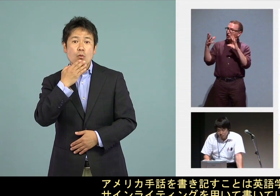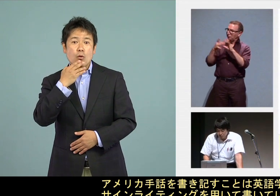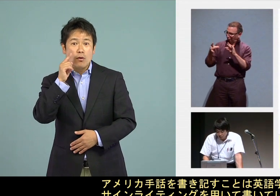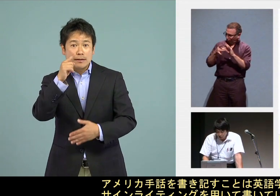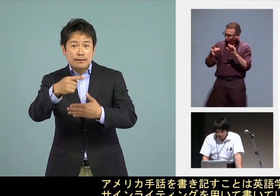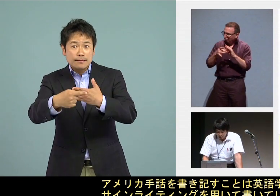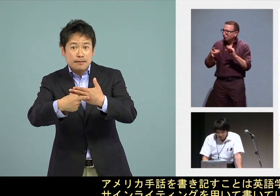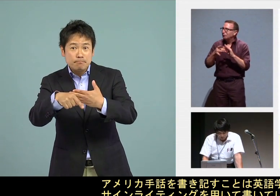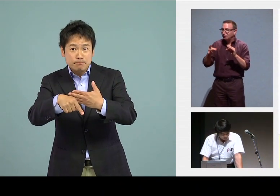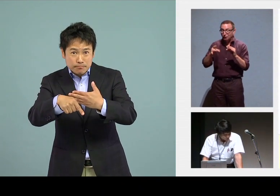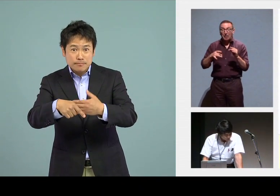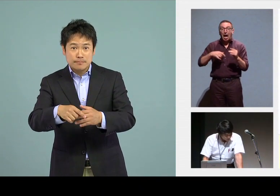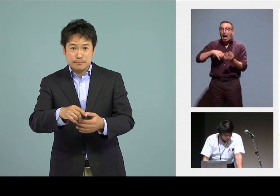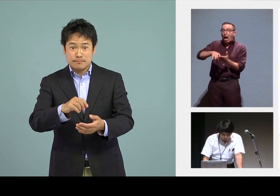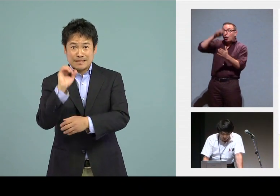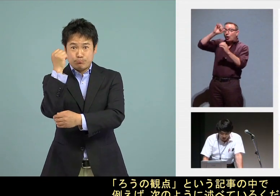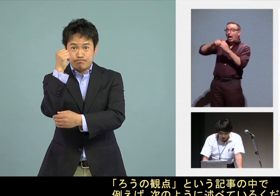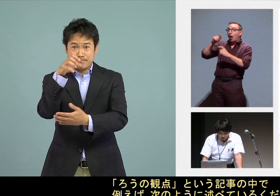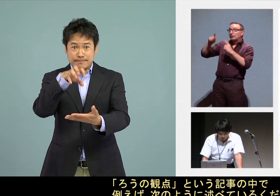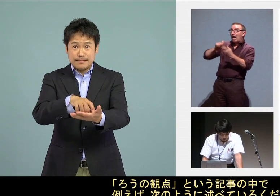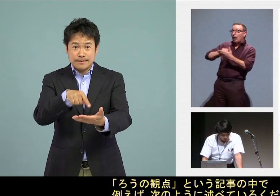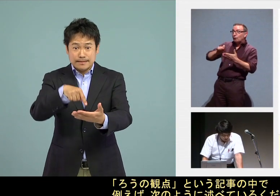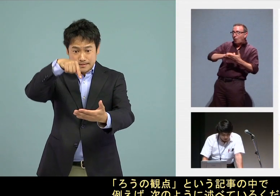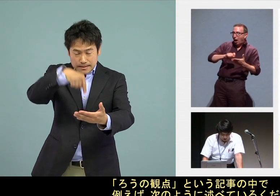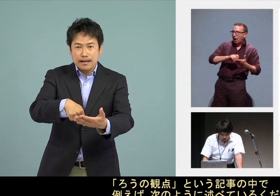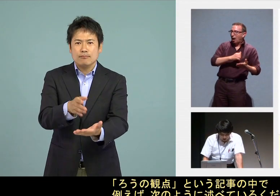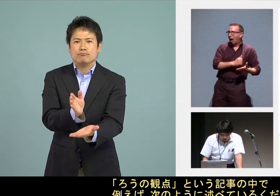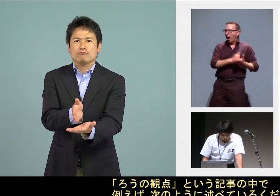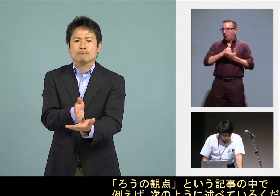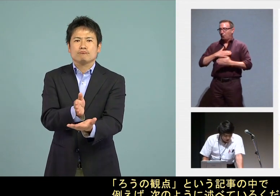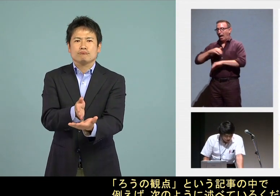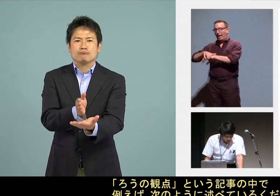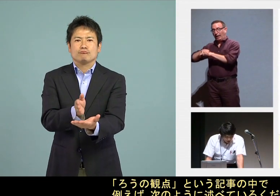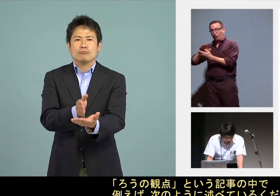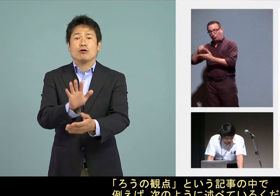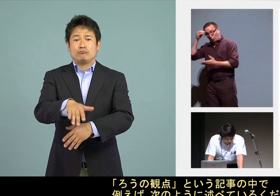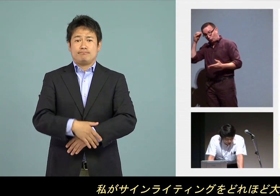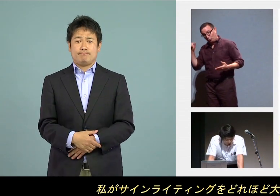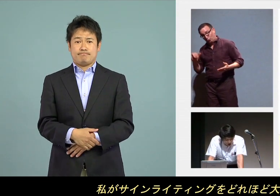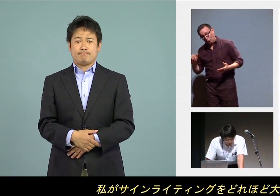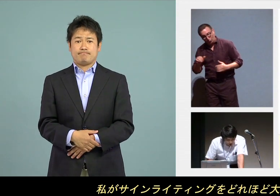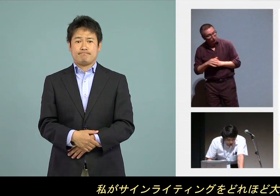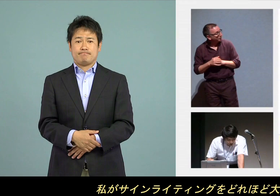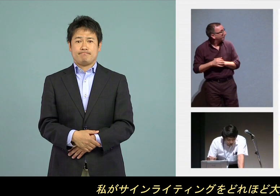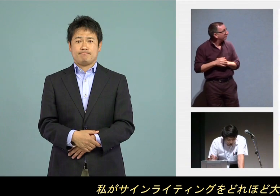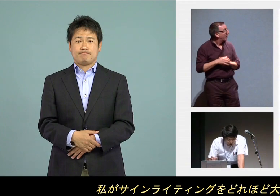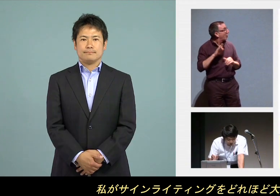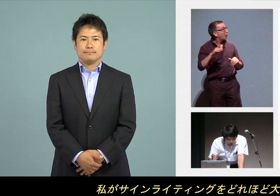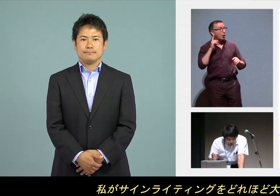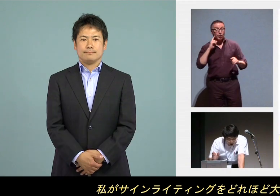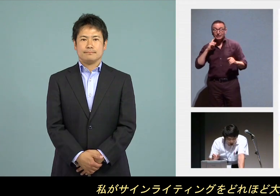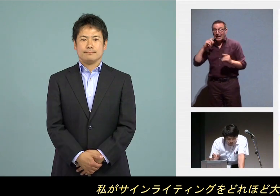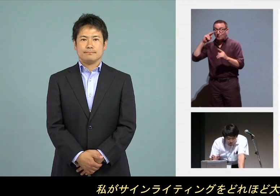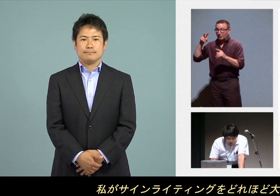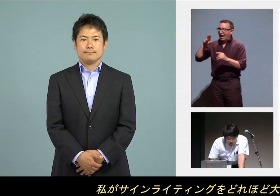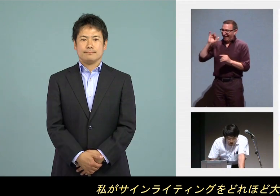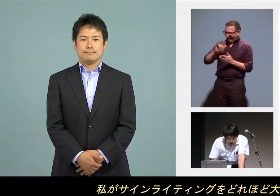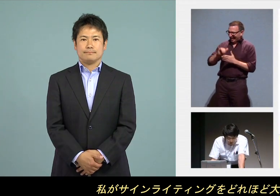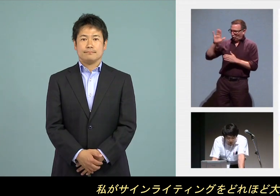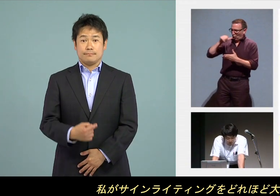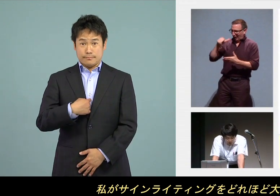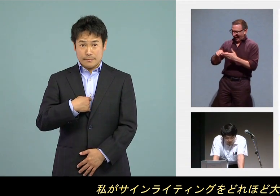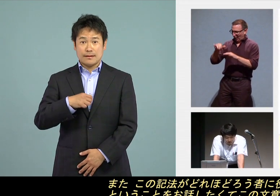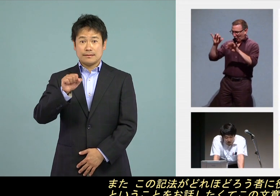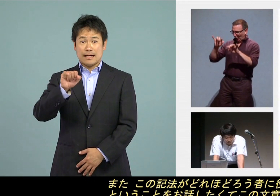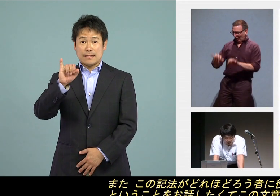English learning. A deaf perspective, like this. I am writing to tell you how strongly